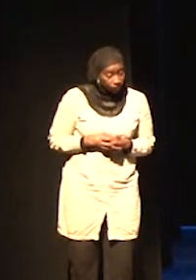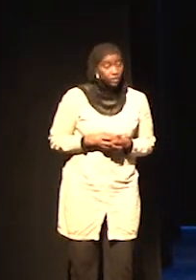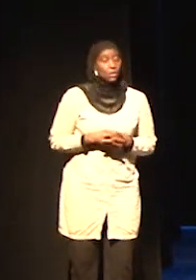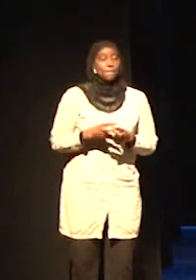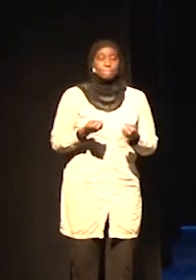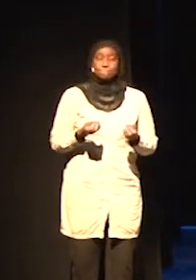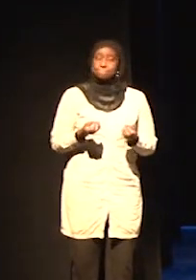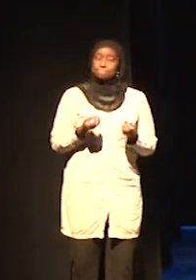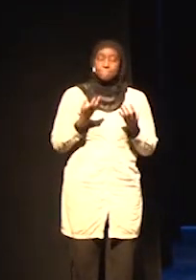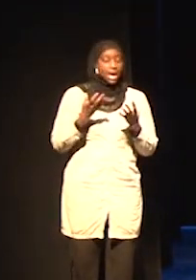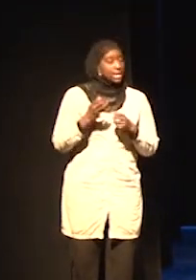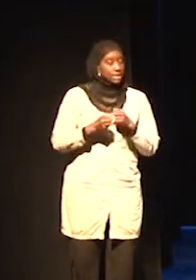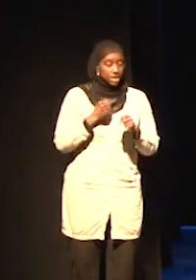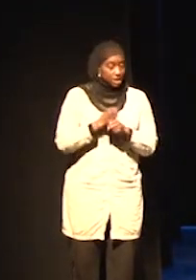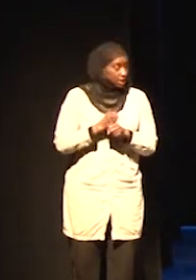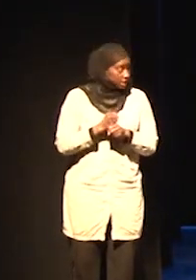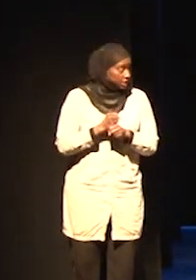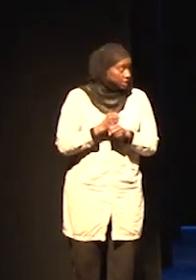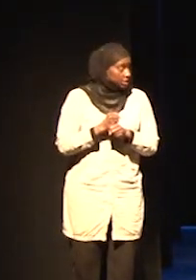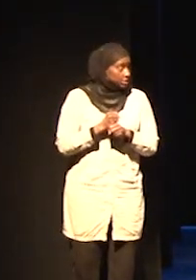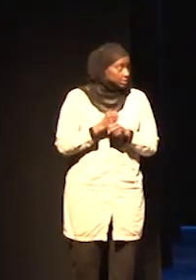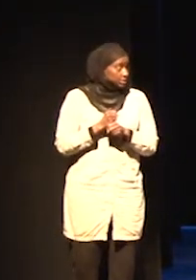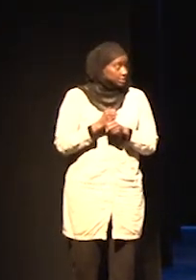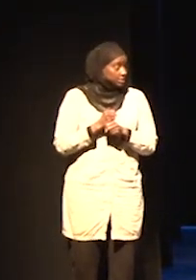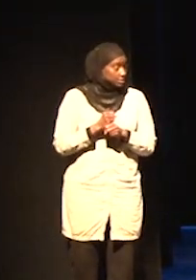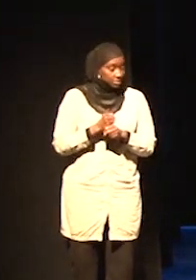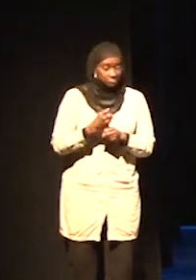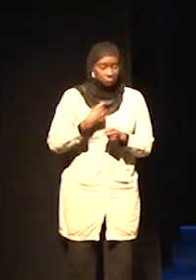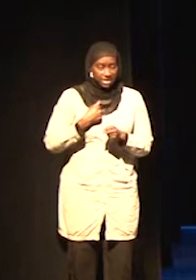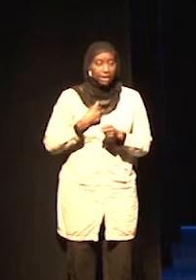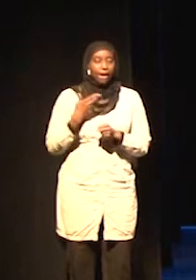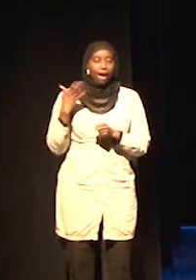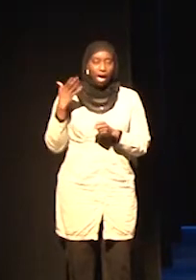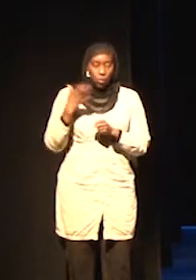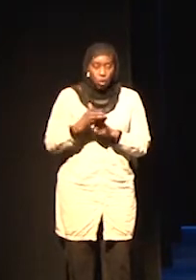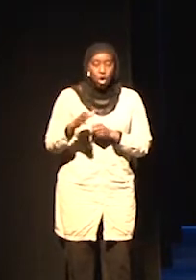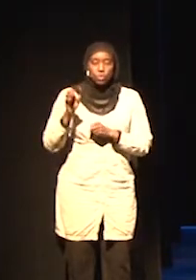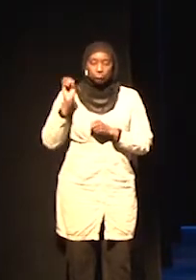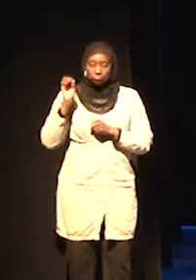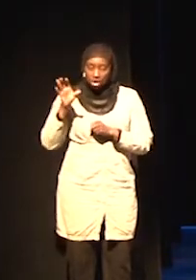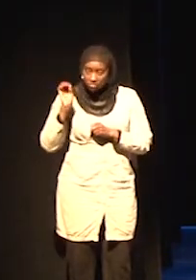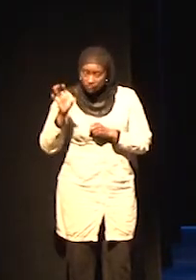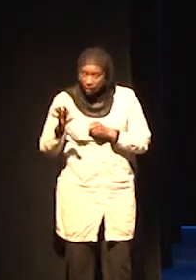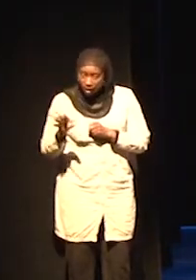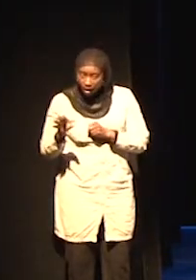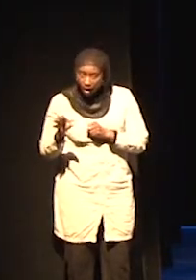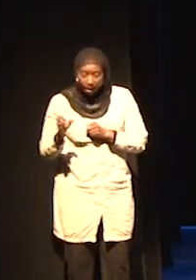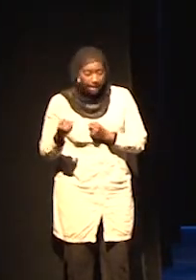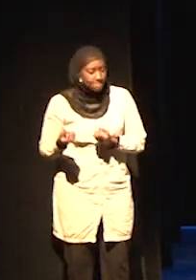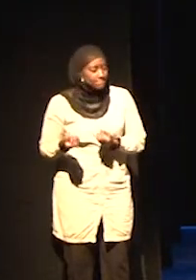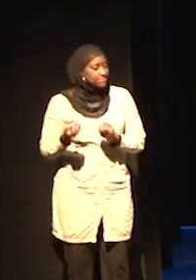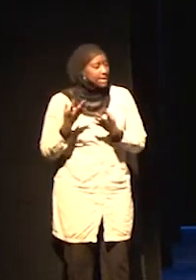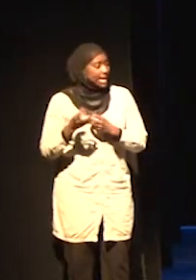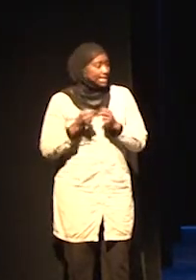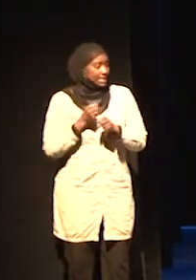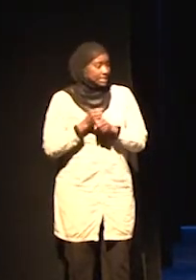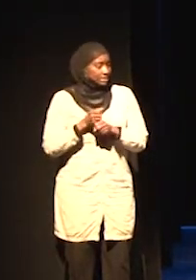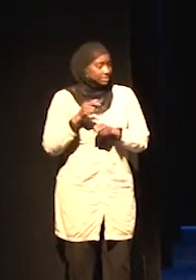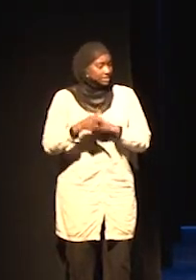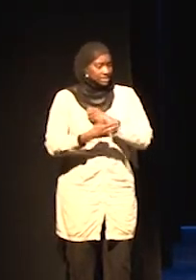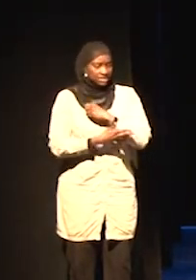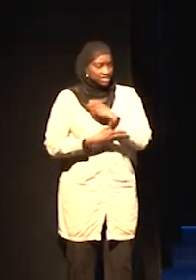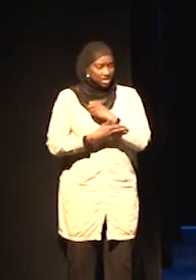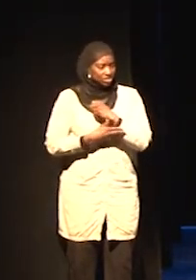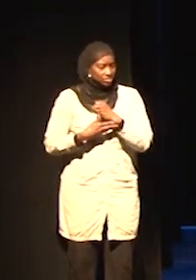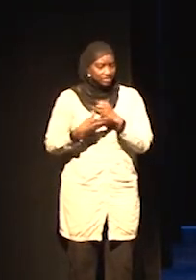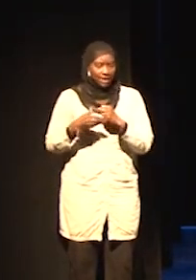For many decades, I am testament to that. For many decades, this country, its good values, I don't